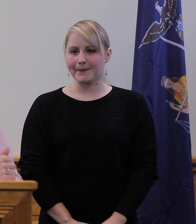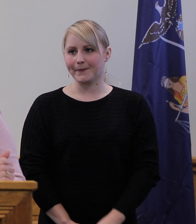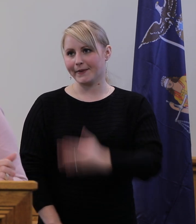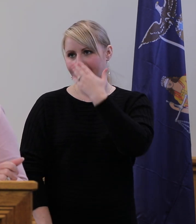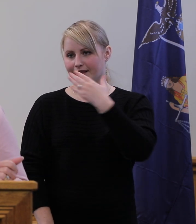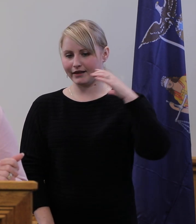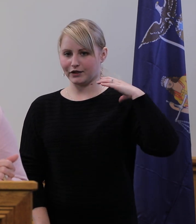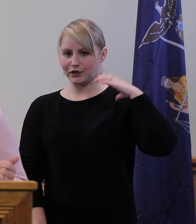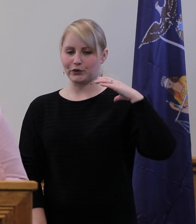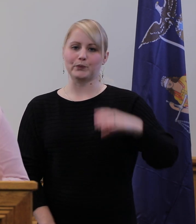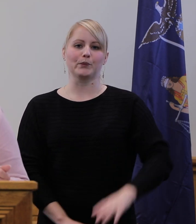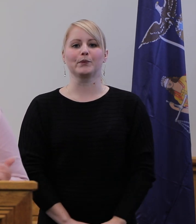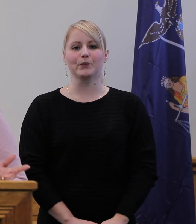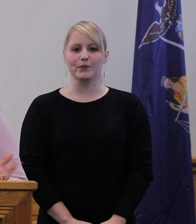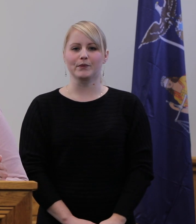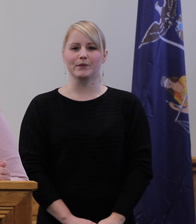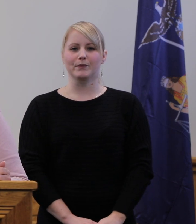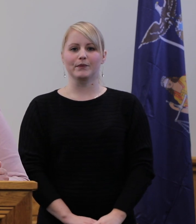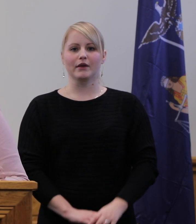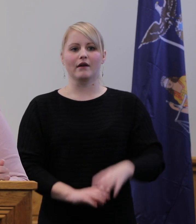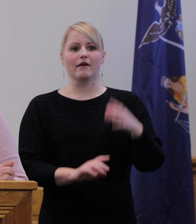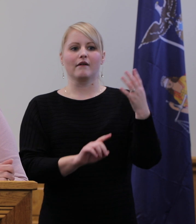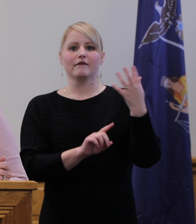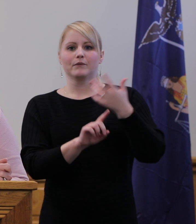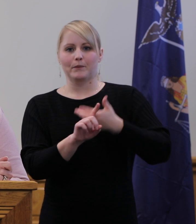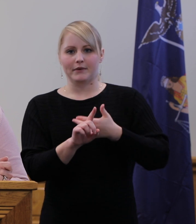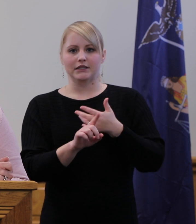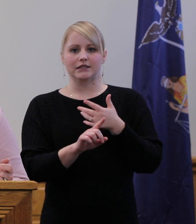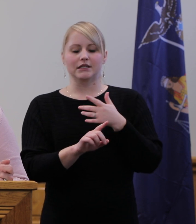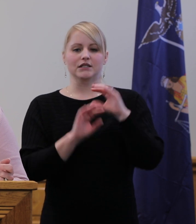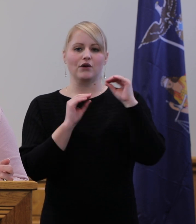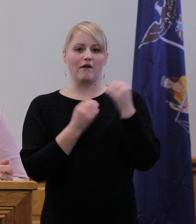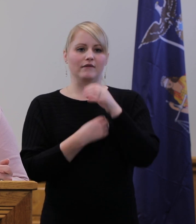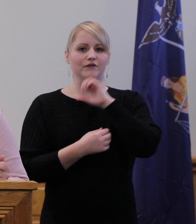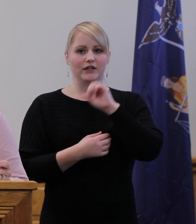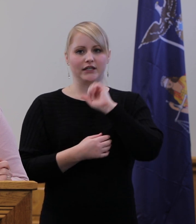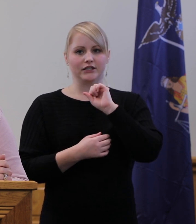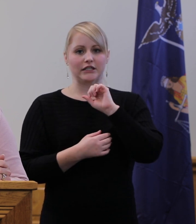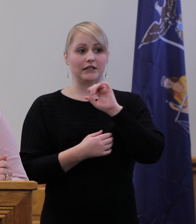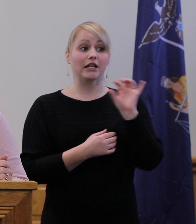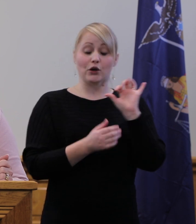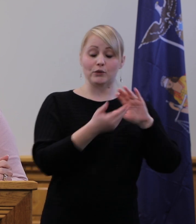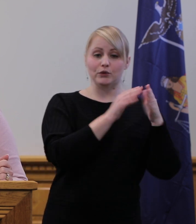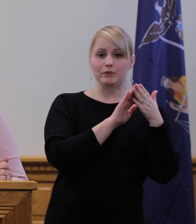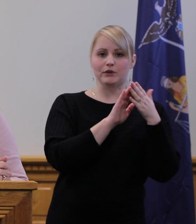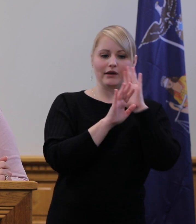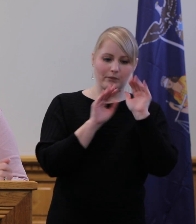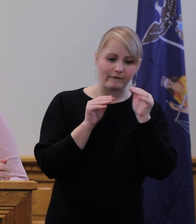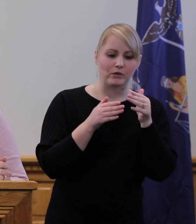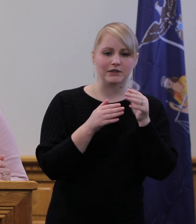Thank you, Chairman Weatherup. For months, the Office for the Aging, as well as the community, has been focused on responding to